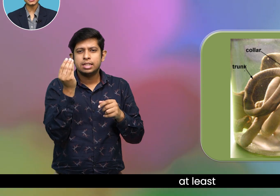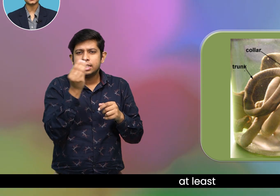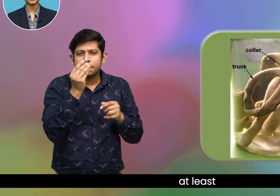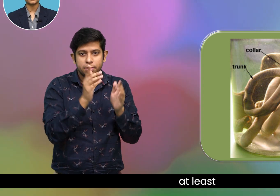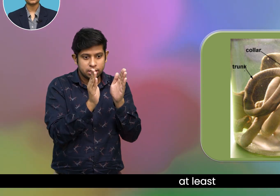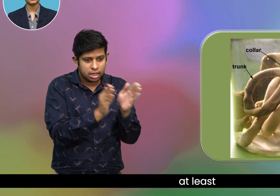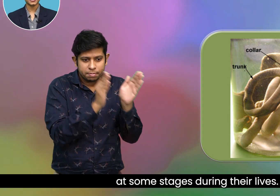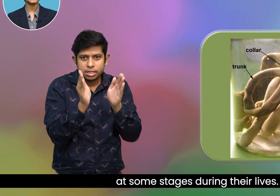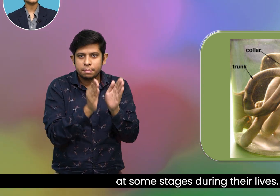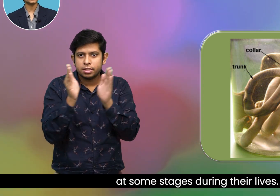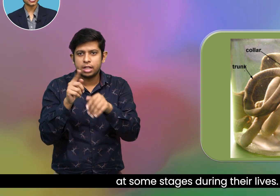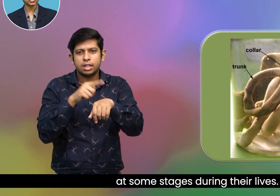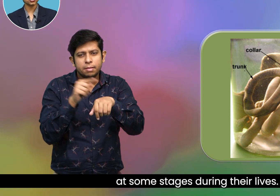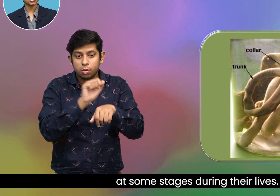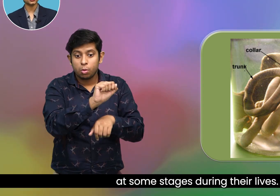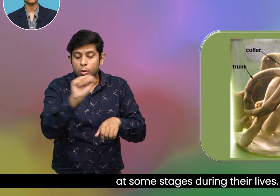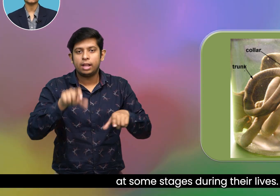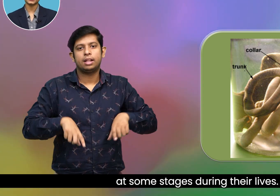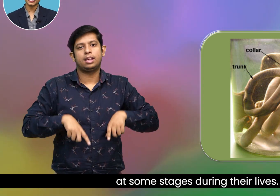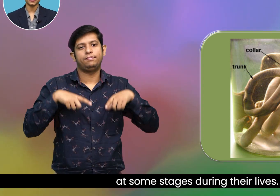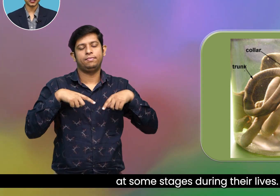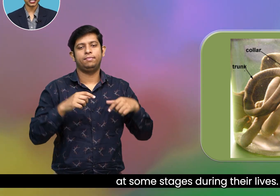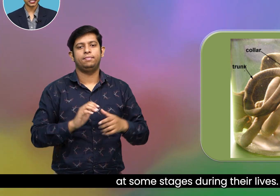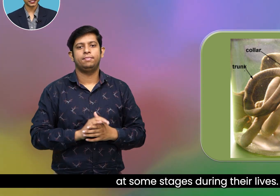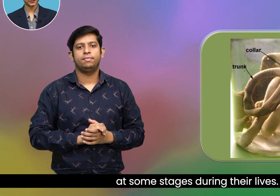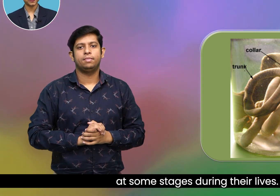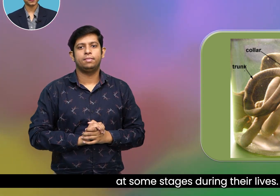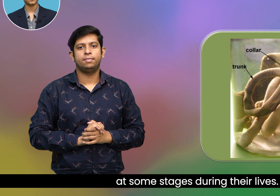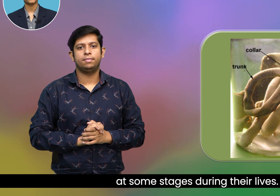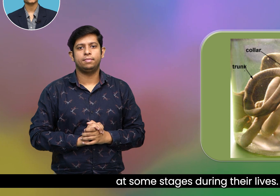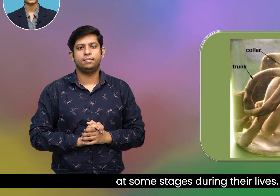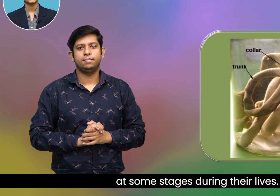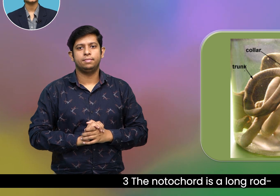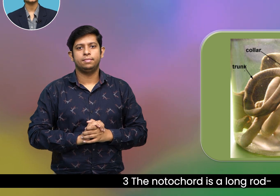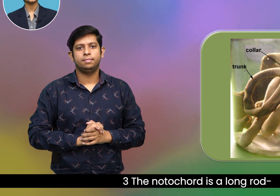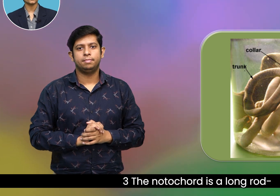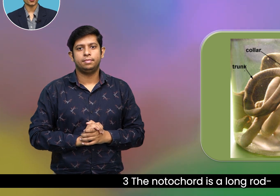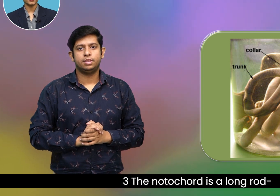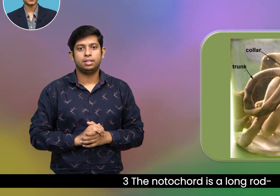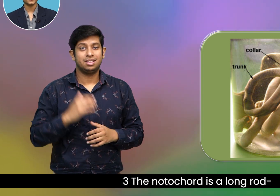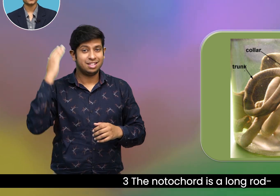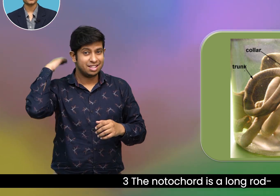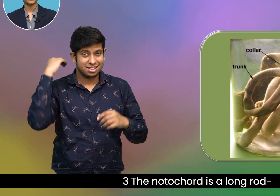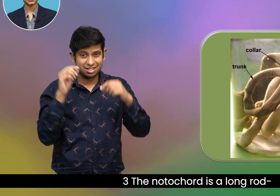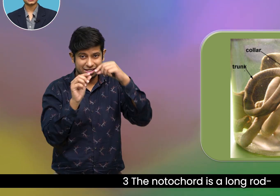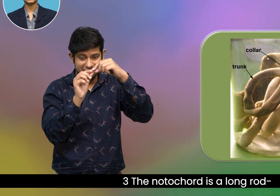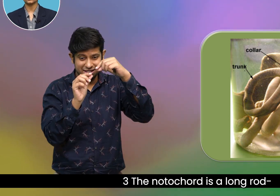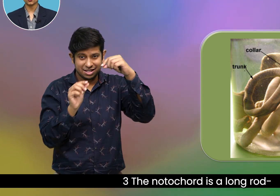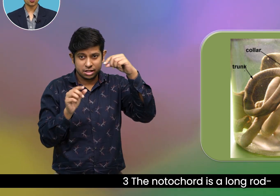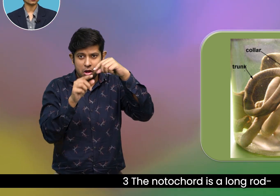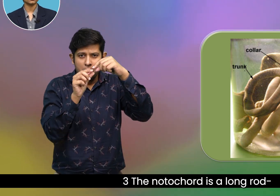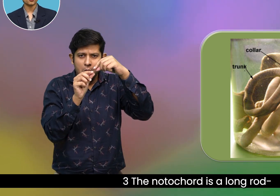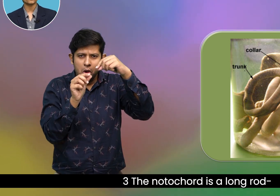At least at some stages during their lives. The notochord